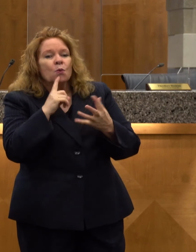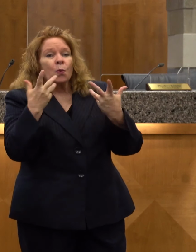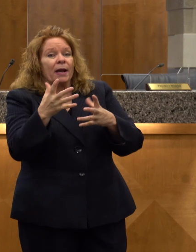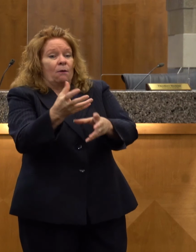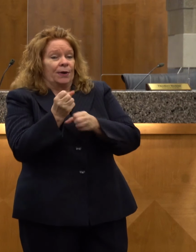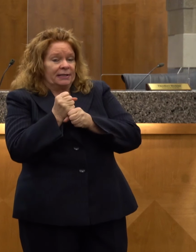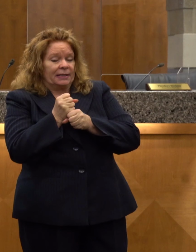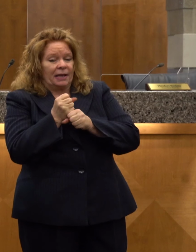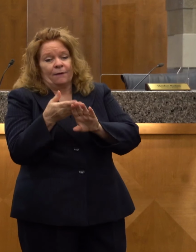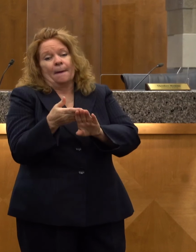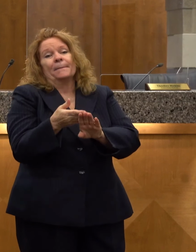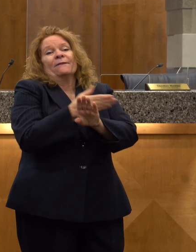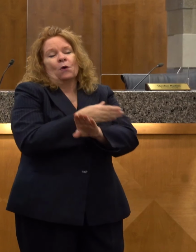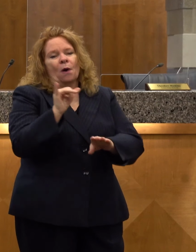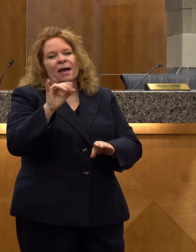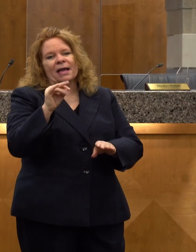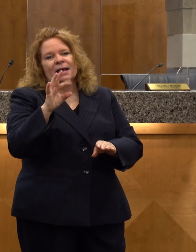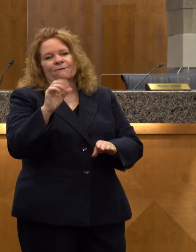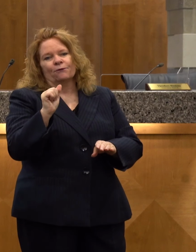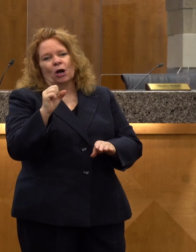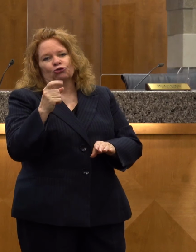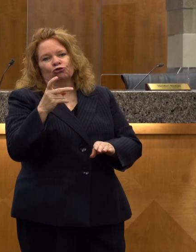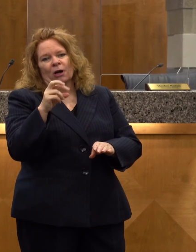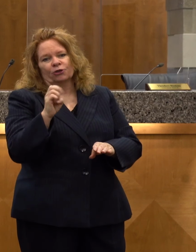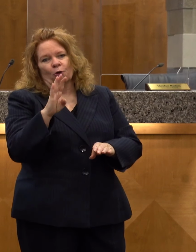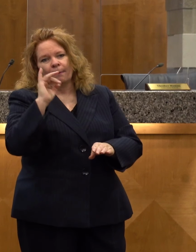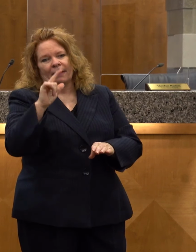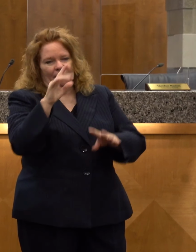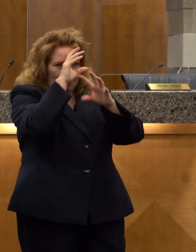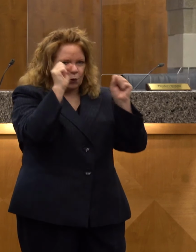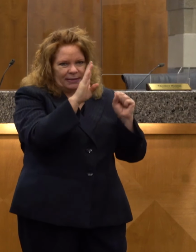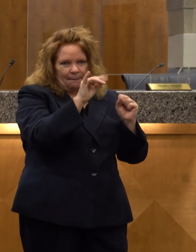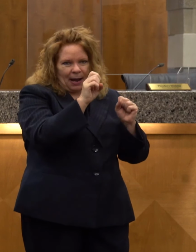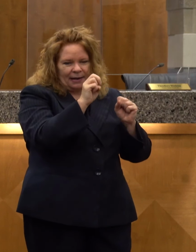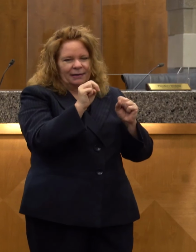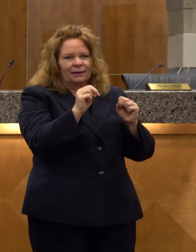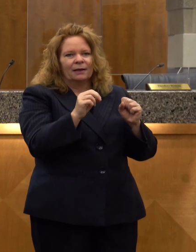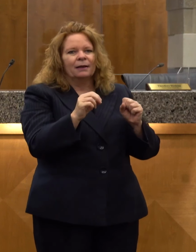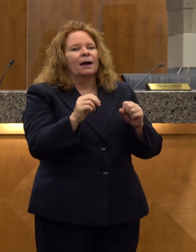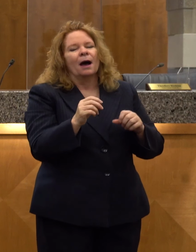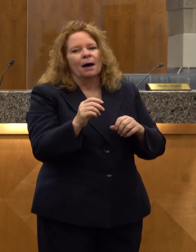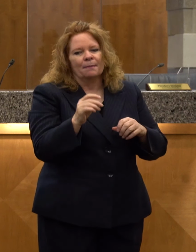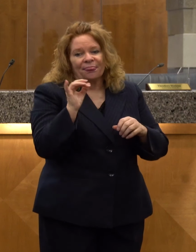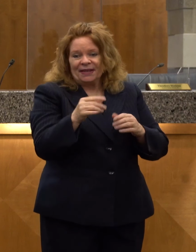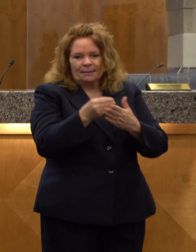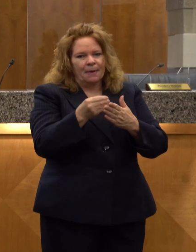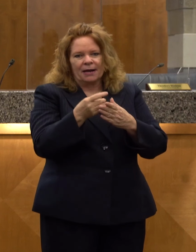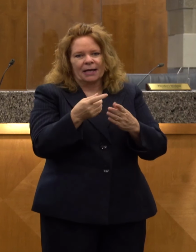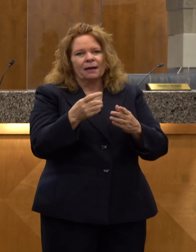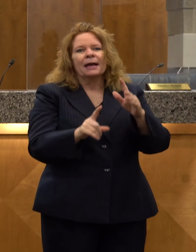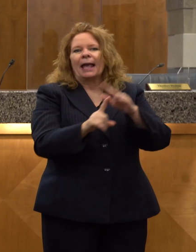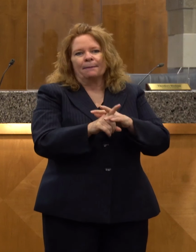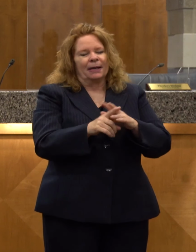obtained prior to the infrastructure bill, President Biden's infrastructure bill being passed a year ago. This money came to the